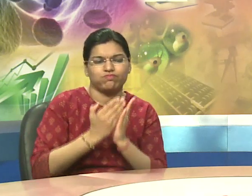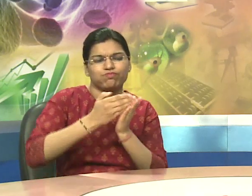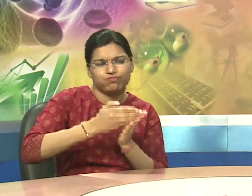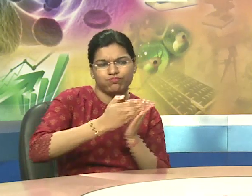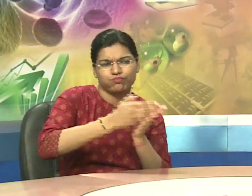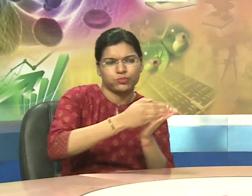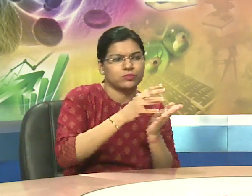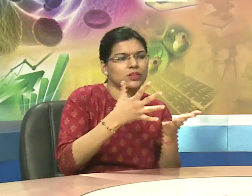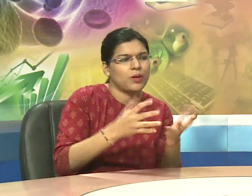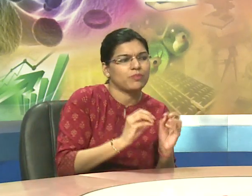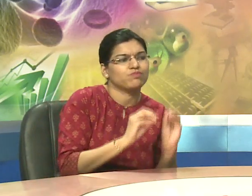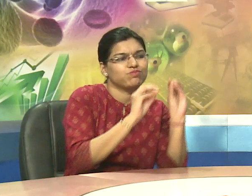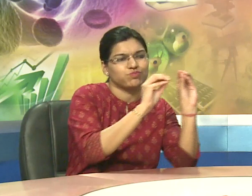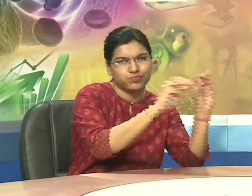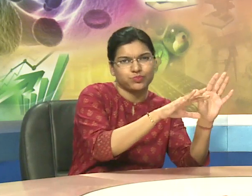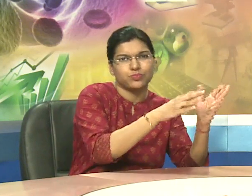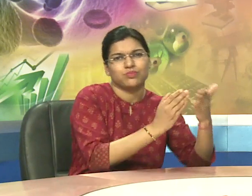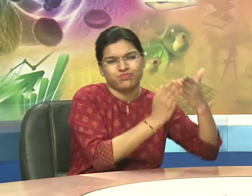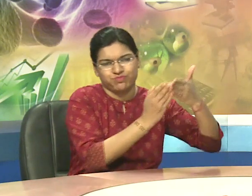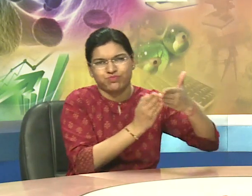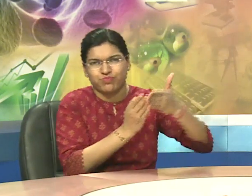Sri Lanka and West Bengal,